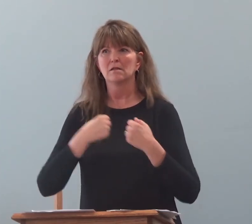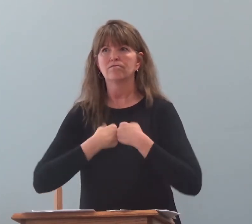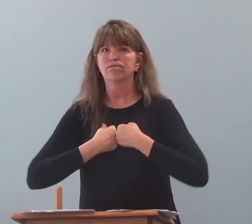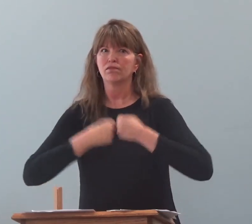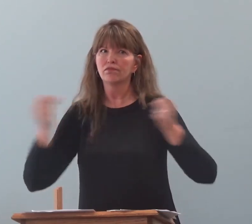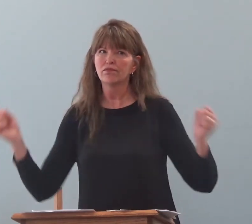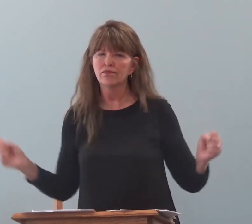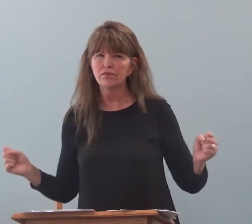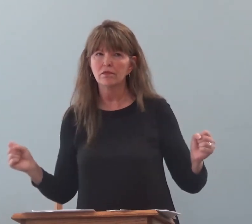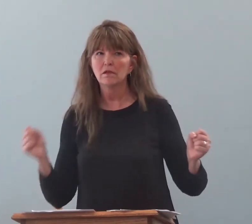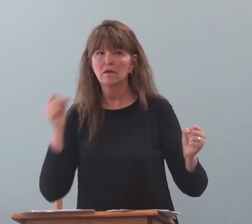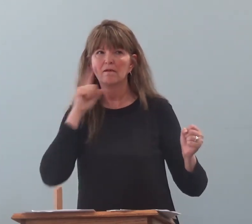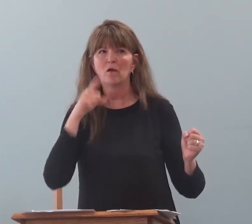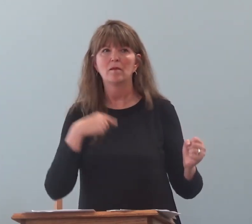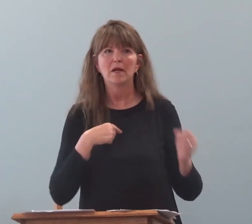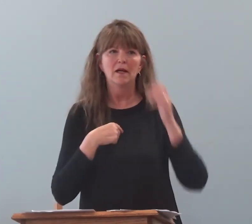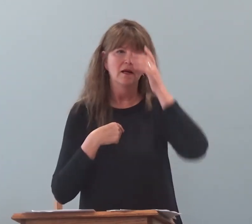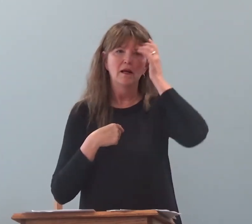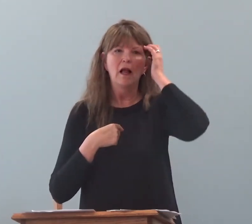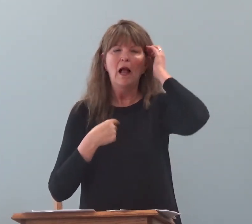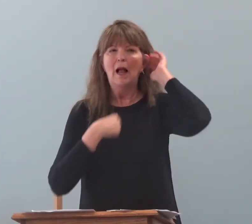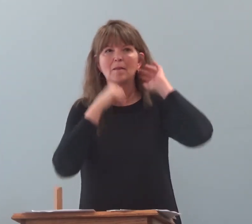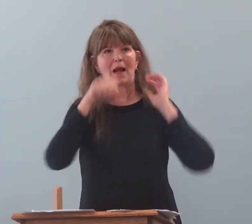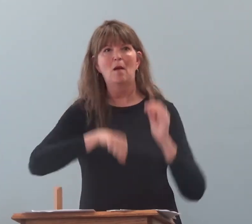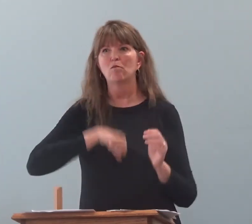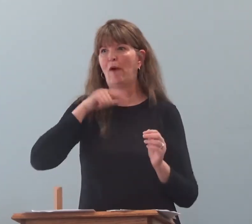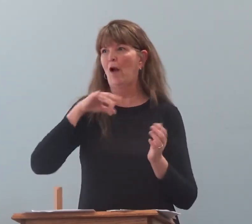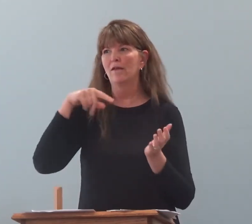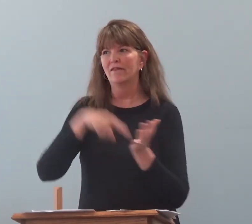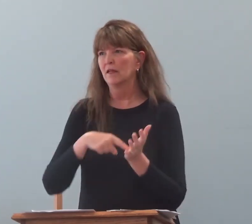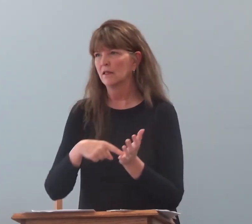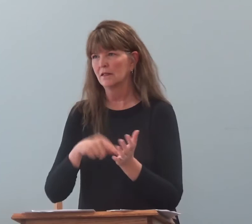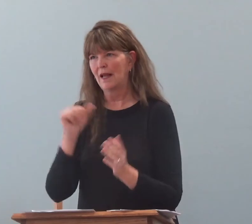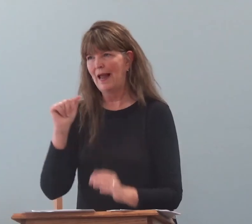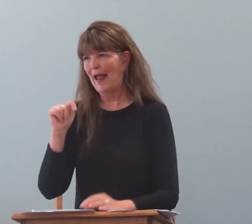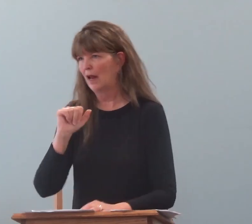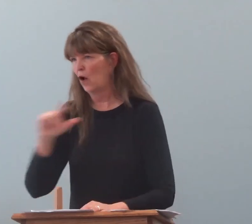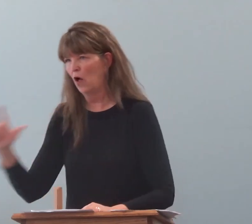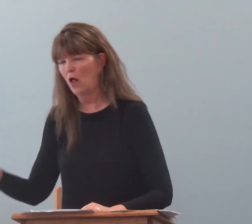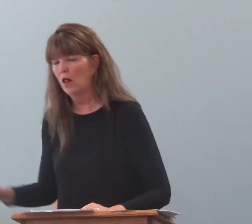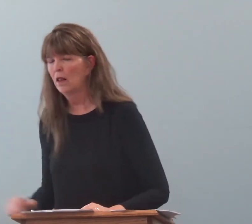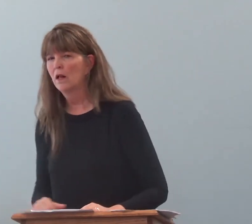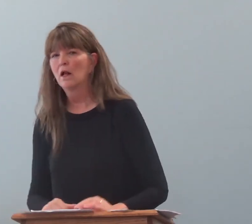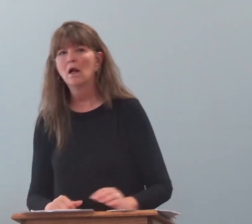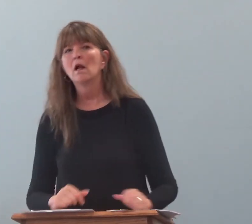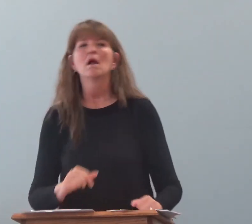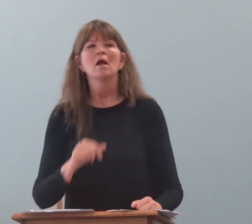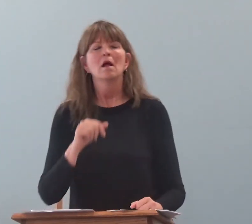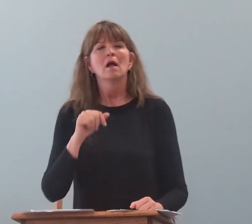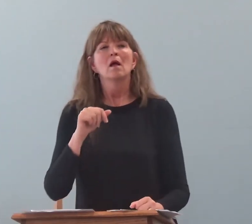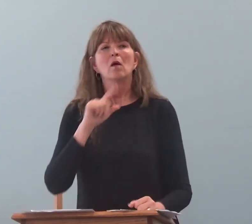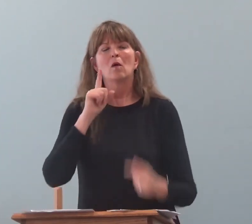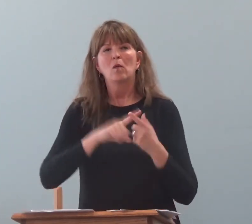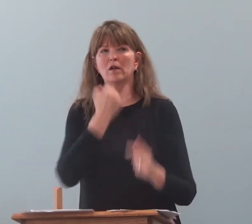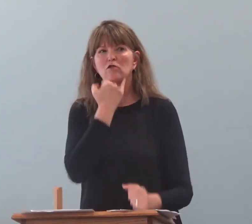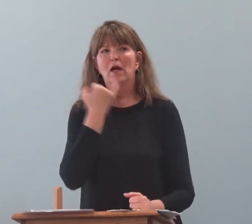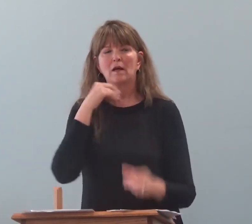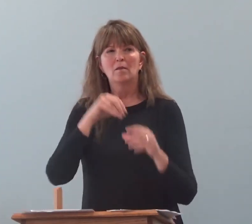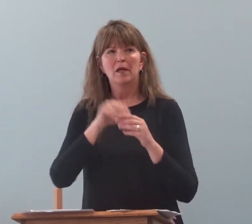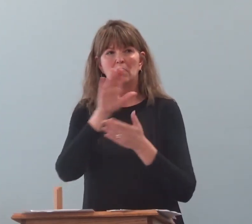You know, there's one example that I'm going to give you, and this is really self-disclosure for me, and I am not proud of this at all.